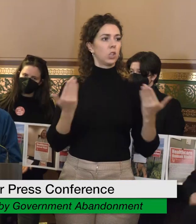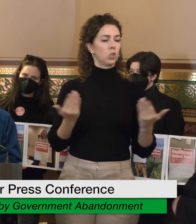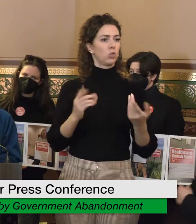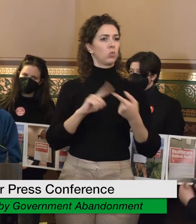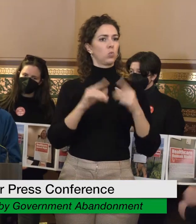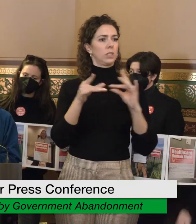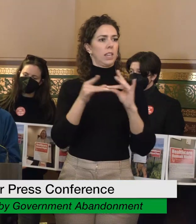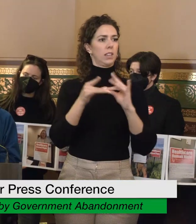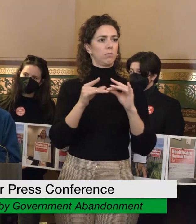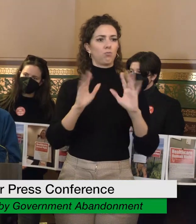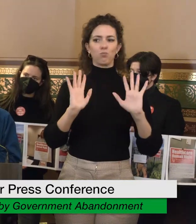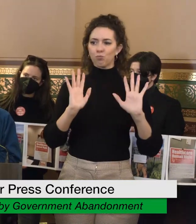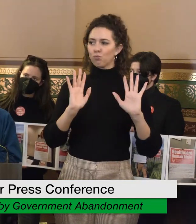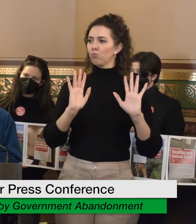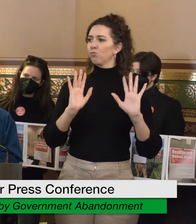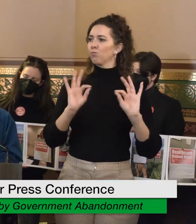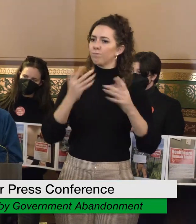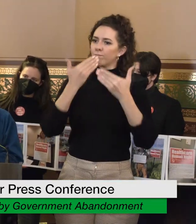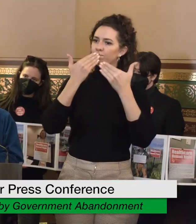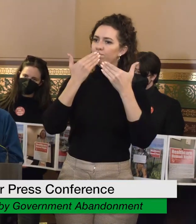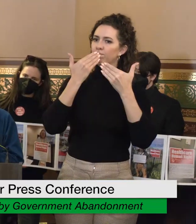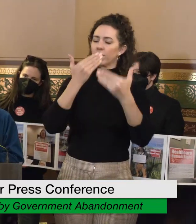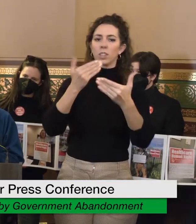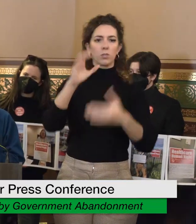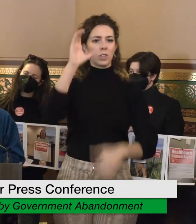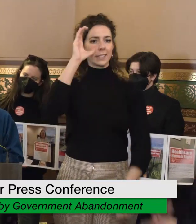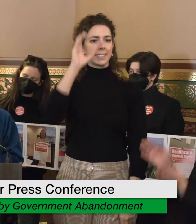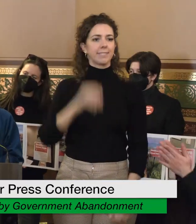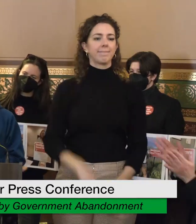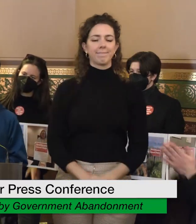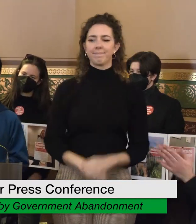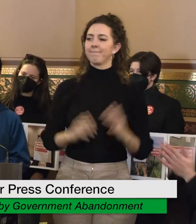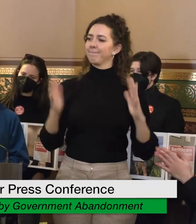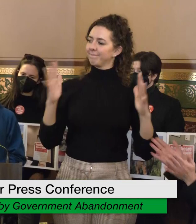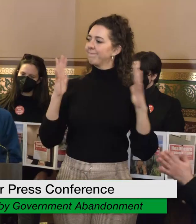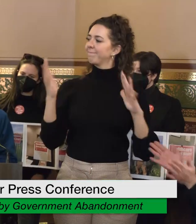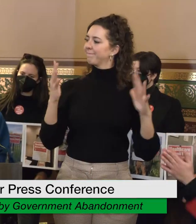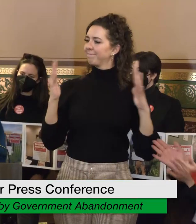say. So I would like to say thank you for listening to me.